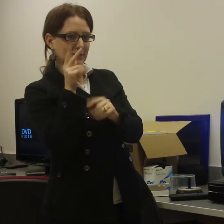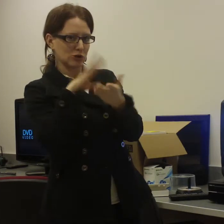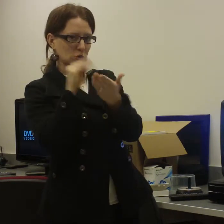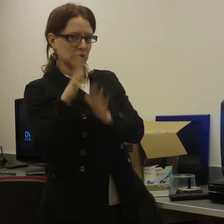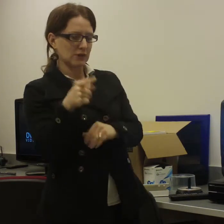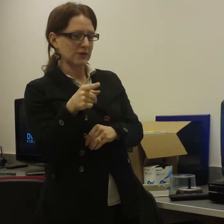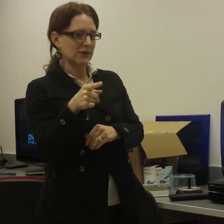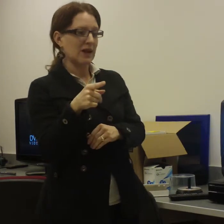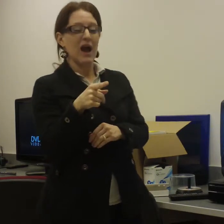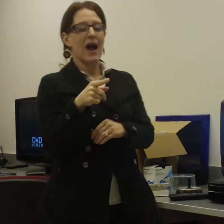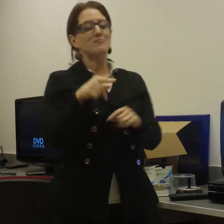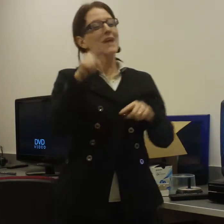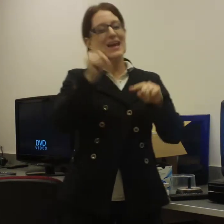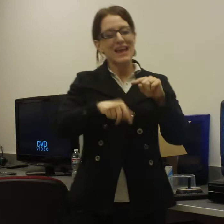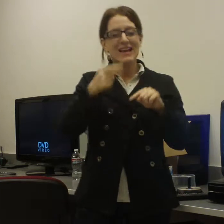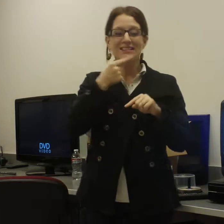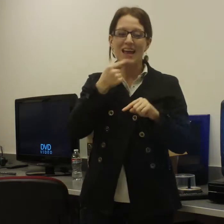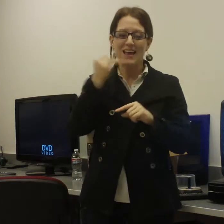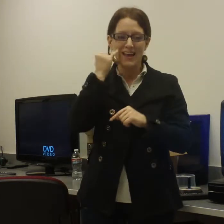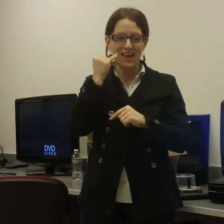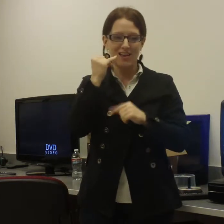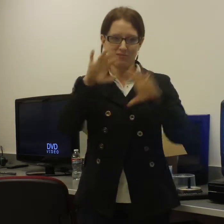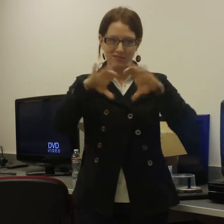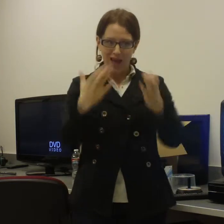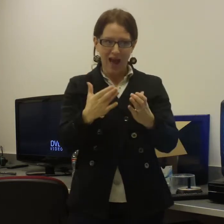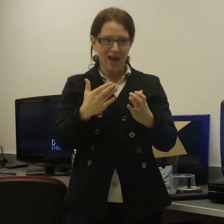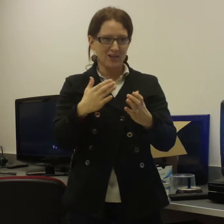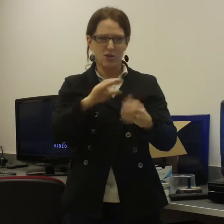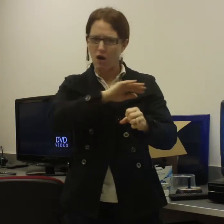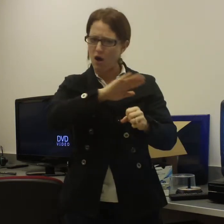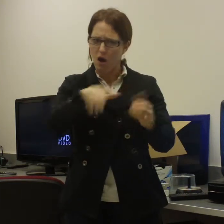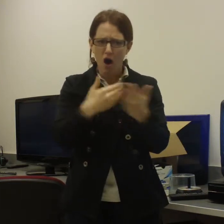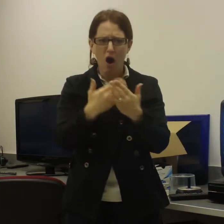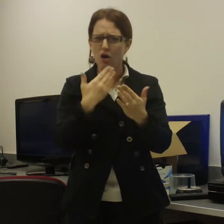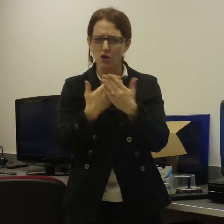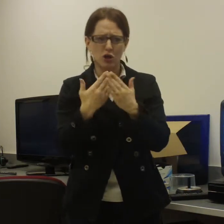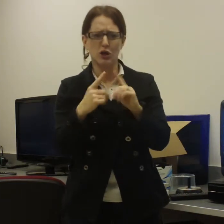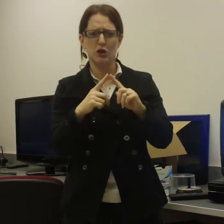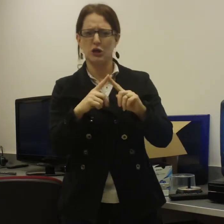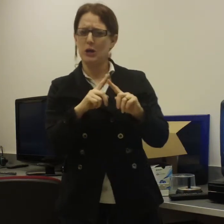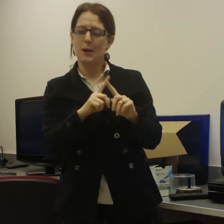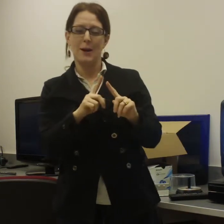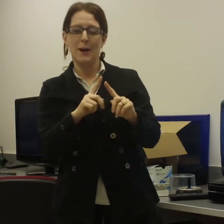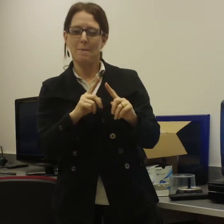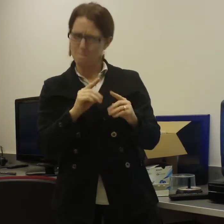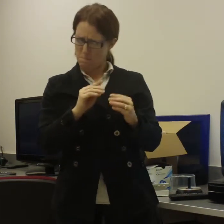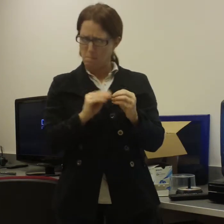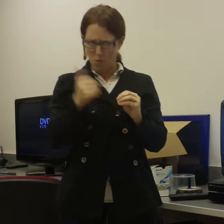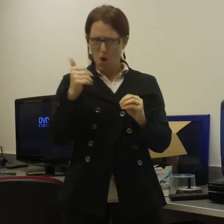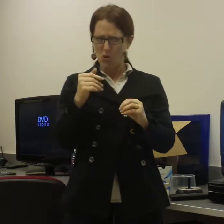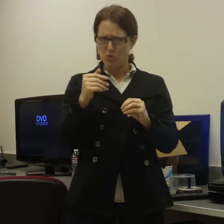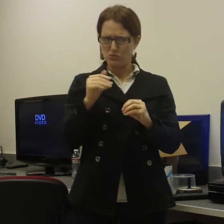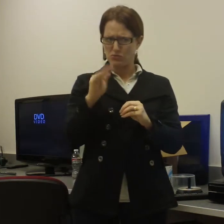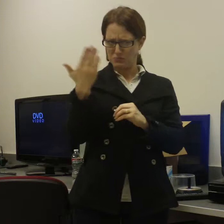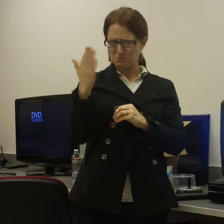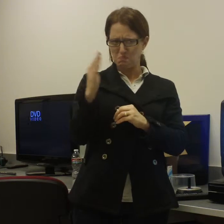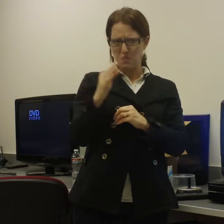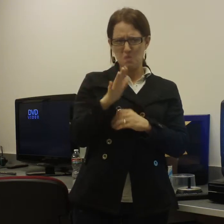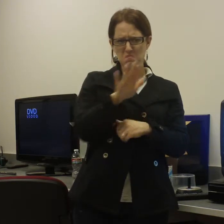done. So far, it looks like they're pretty decent. I would say, at least B range. Most of the papers are still in the B range